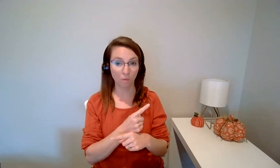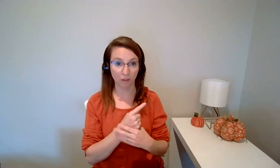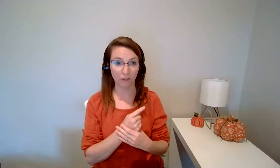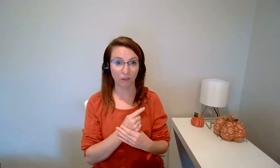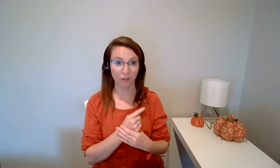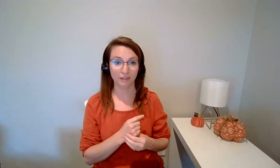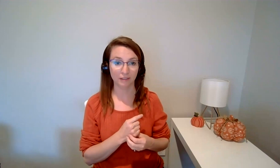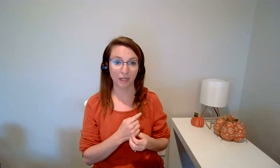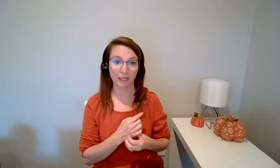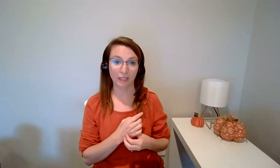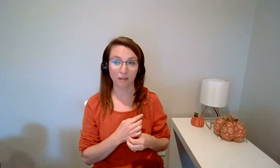Or you can sign